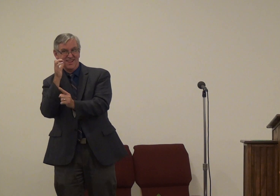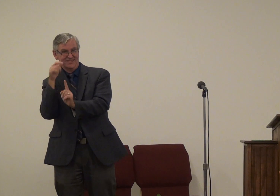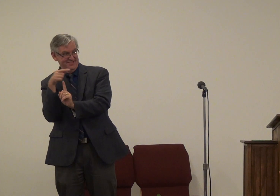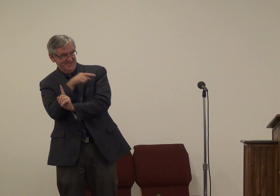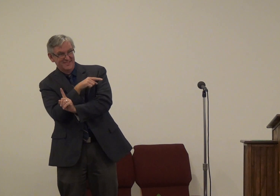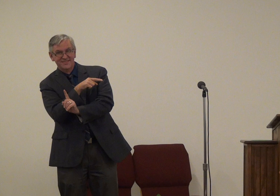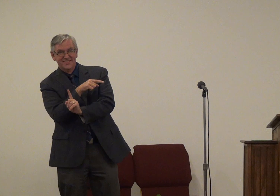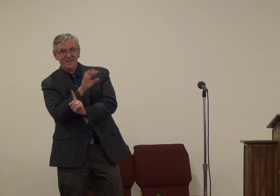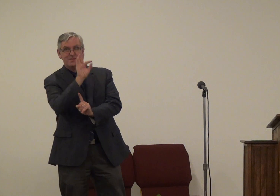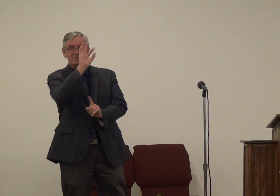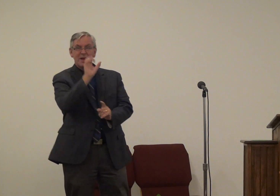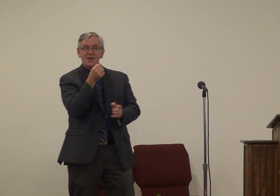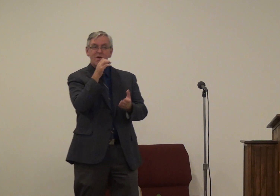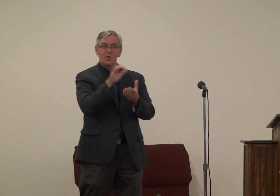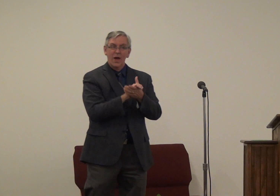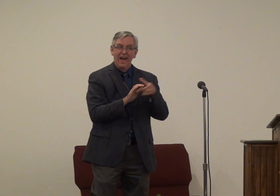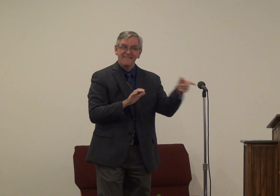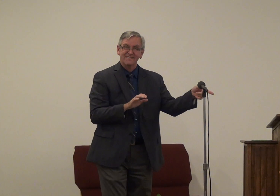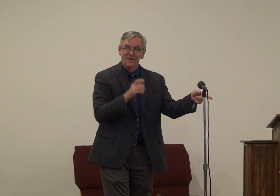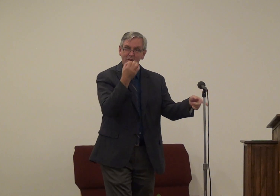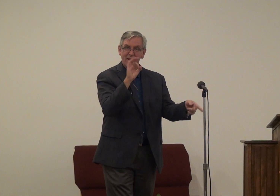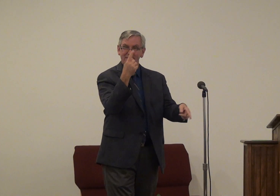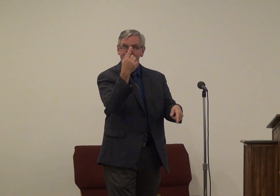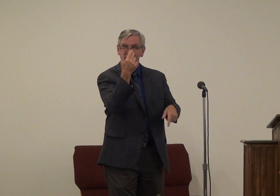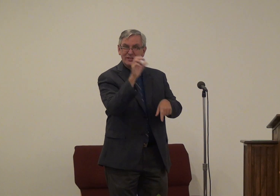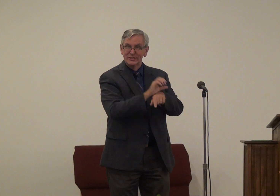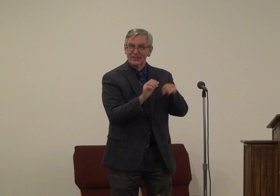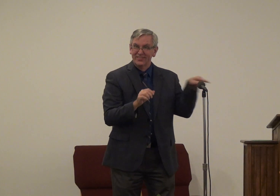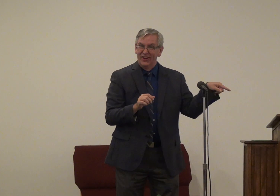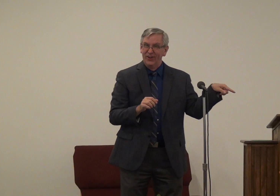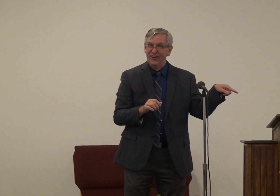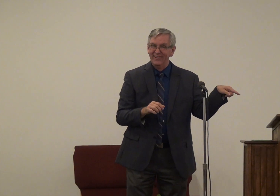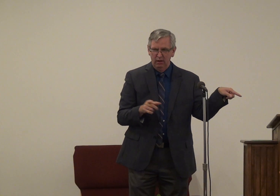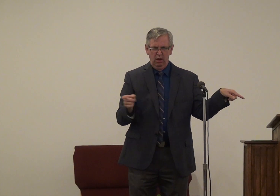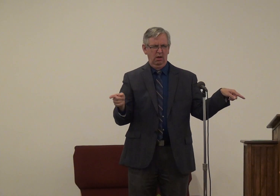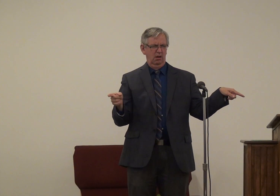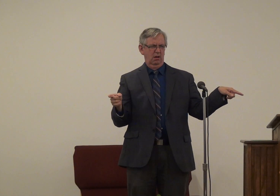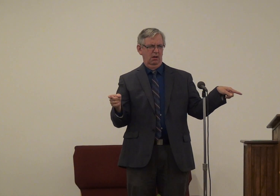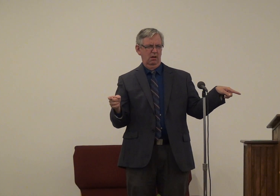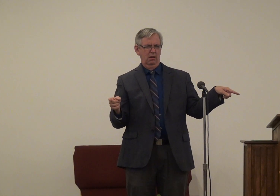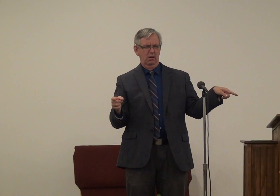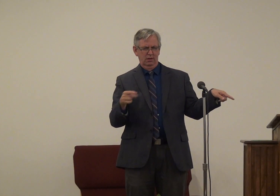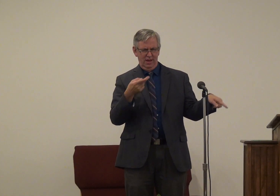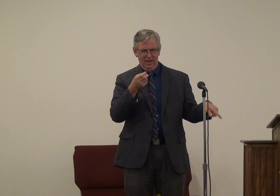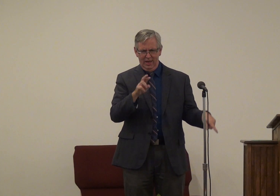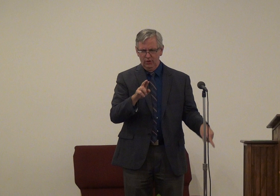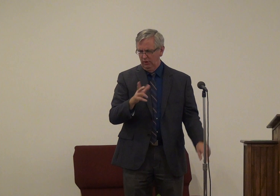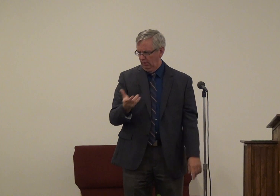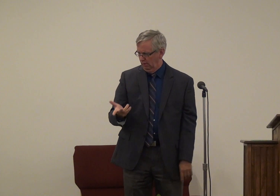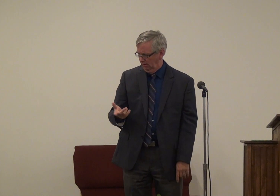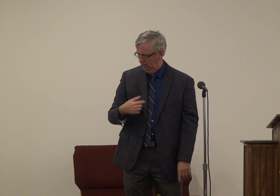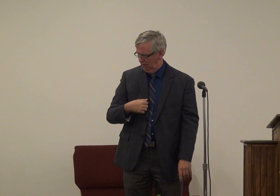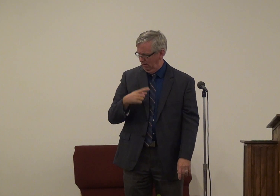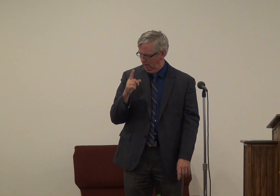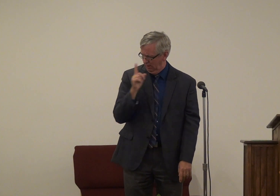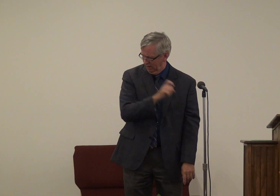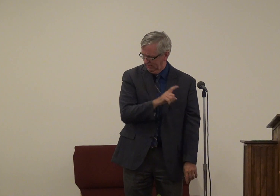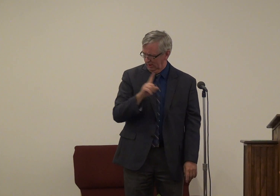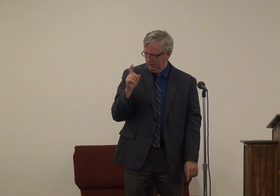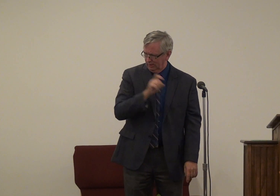we found was a cousin of one of the pastor's wives of those 13 churches. And Heather said, I